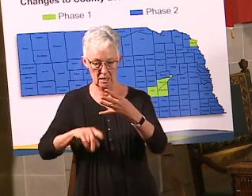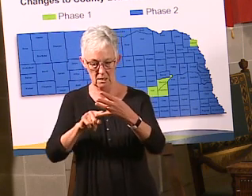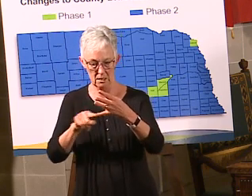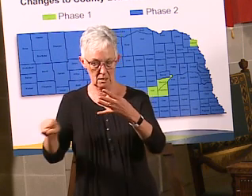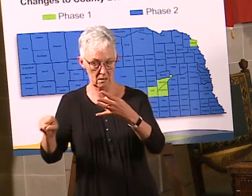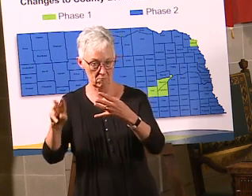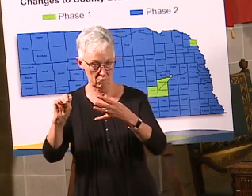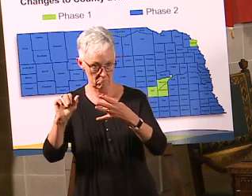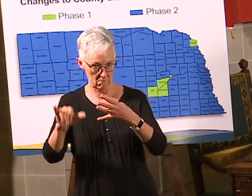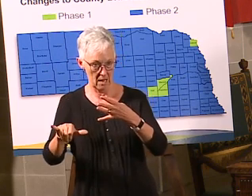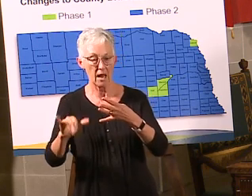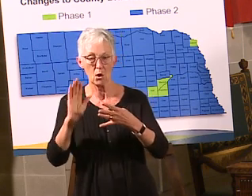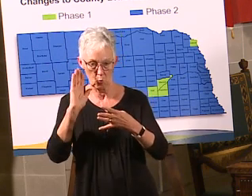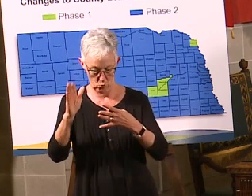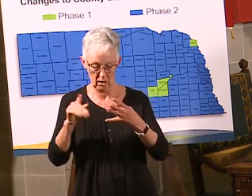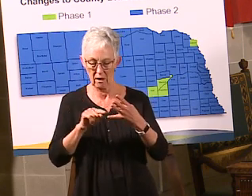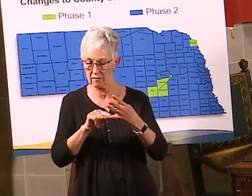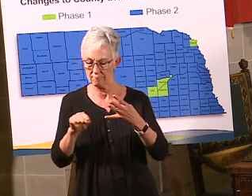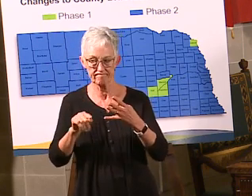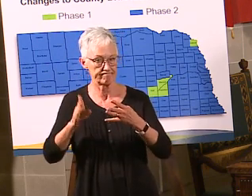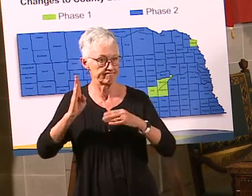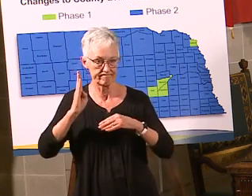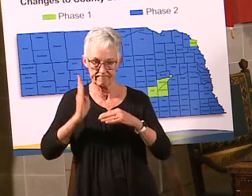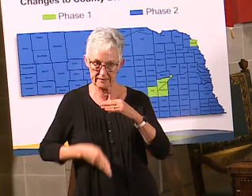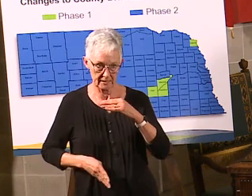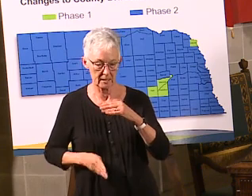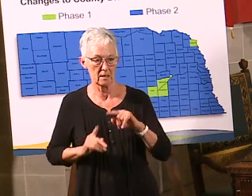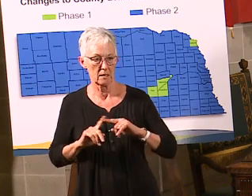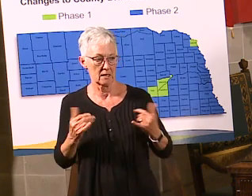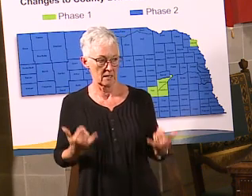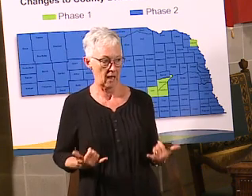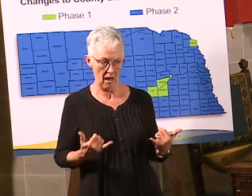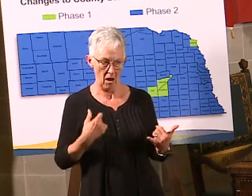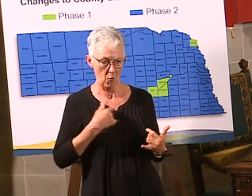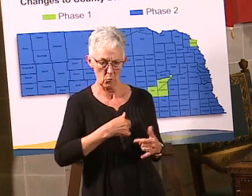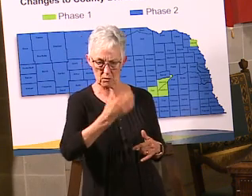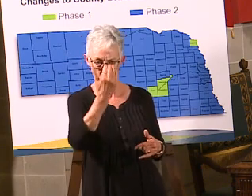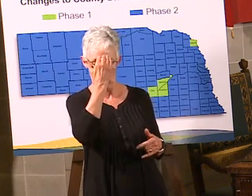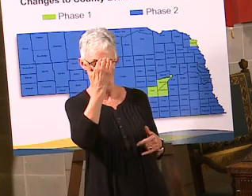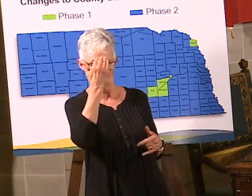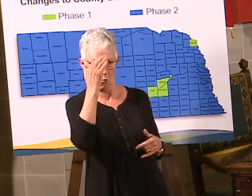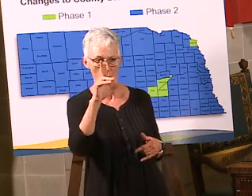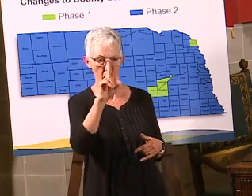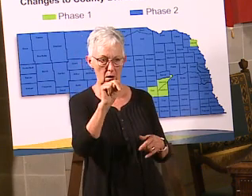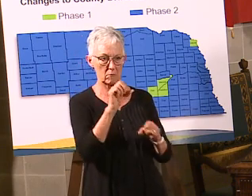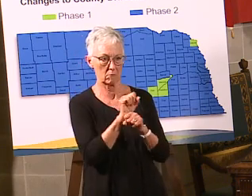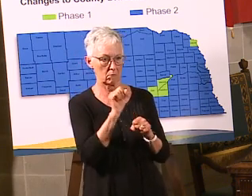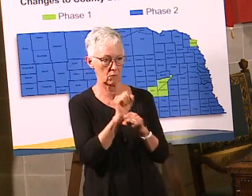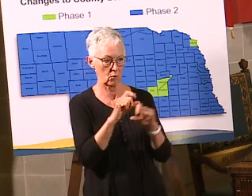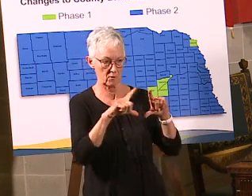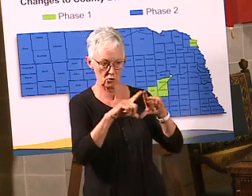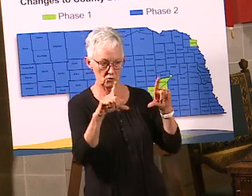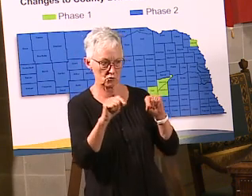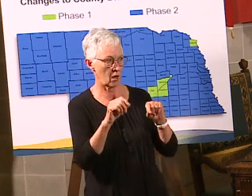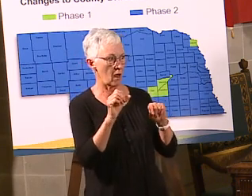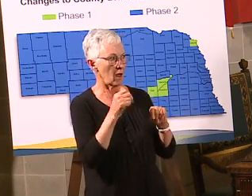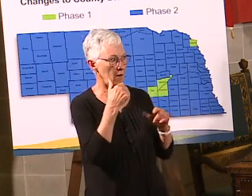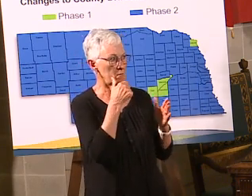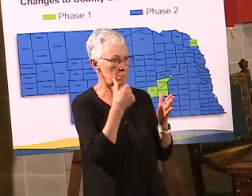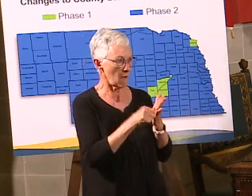However, what we've seen is with the money going out for the unemployment insurance, the pandemic unemployment insurance, that's $600 a